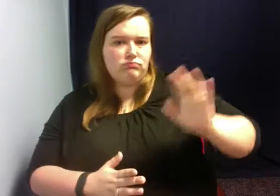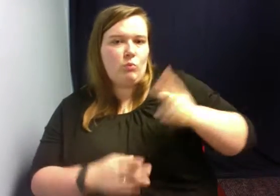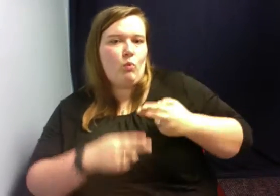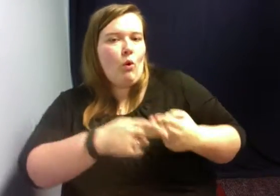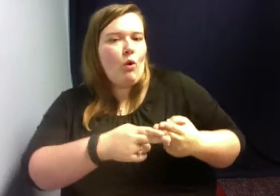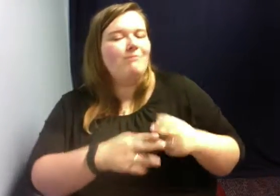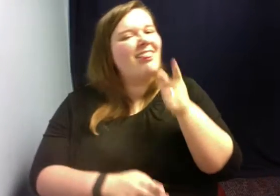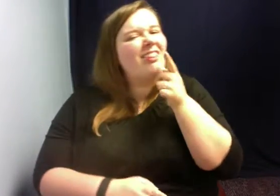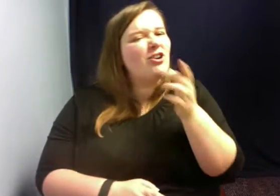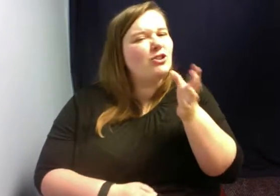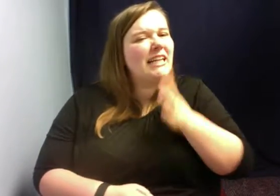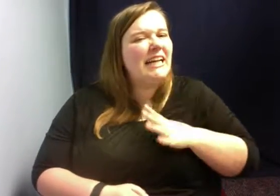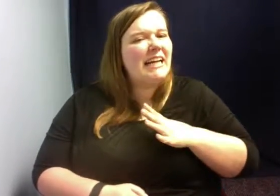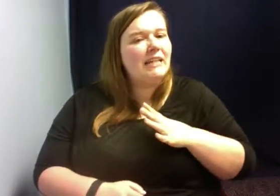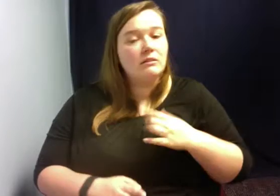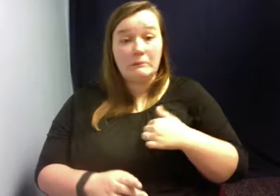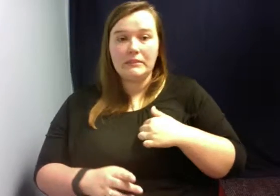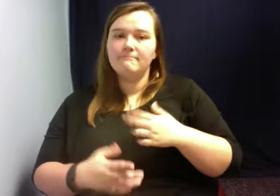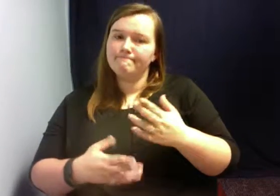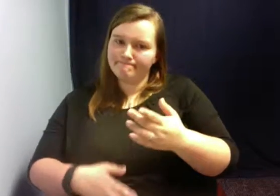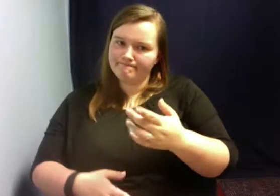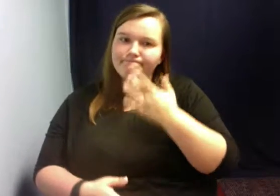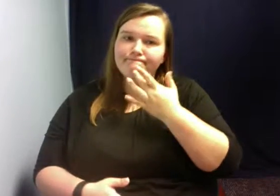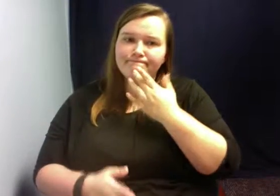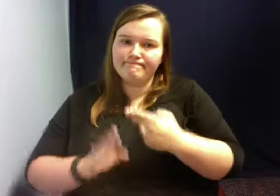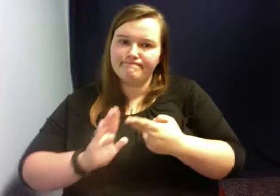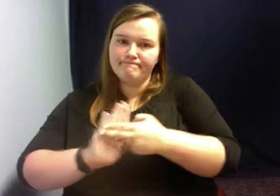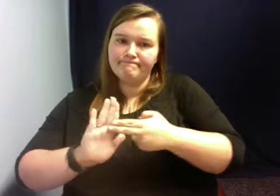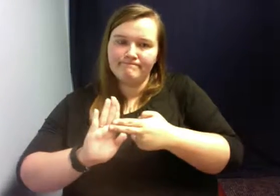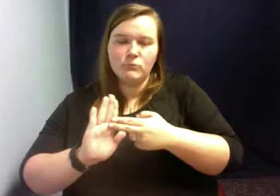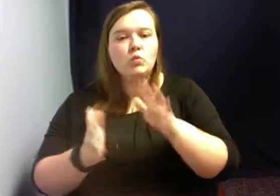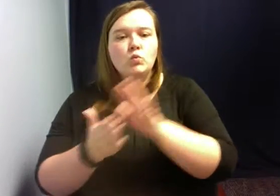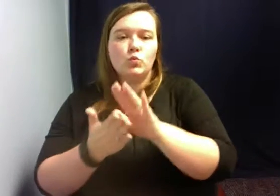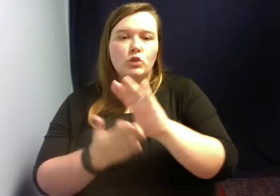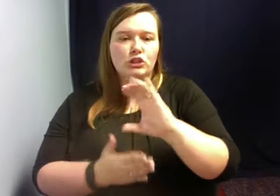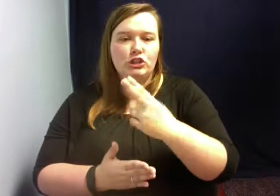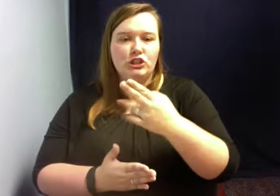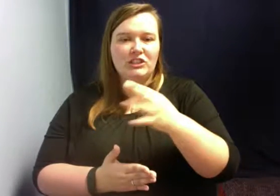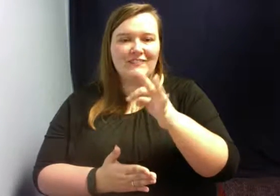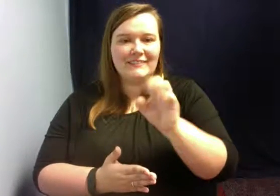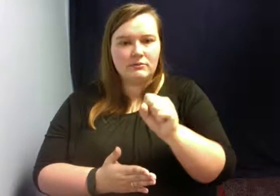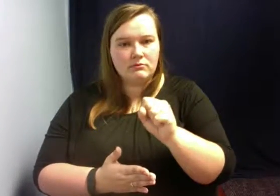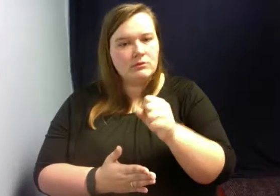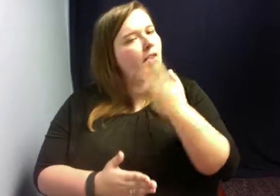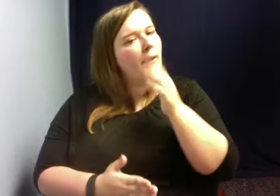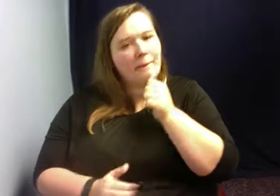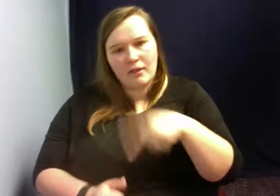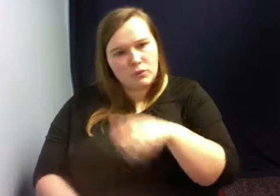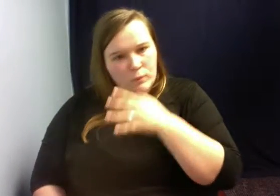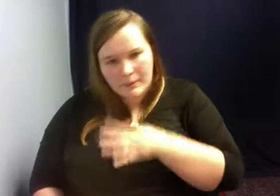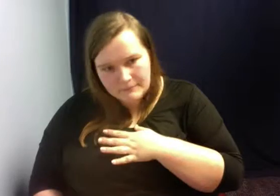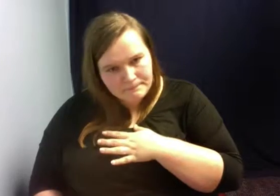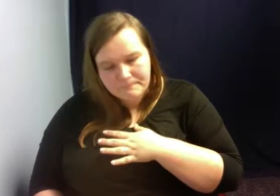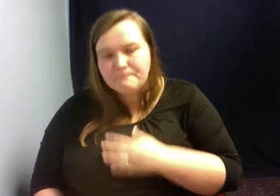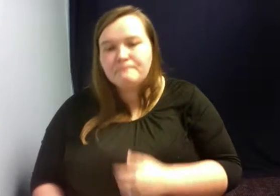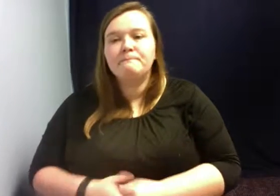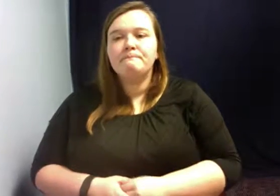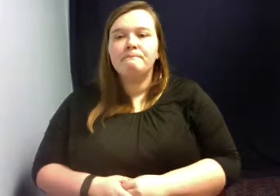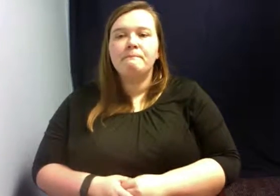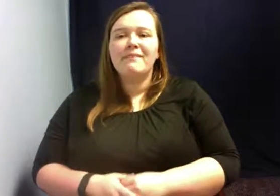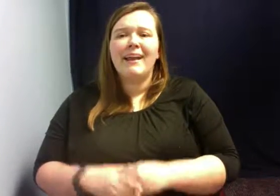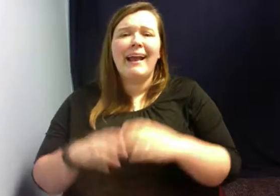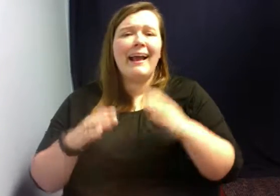ones that I insist we call school chefs. Now, these women, God bless these women, they spent their day cooking